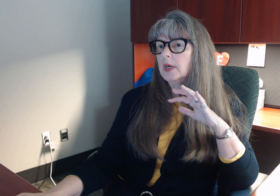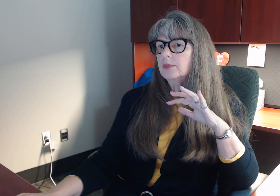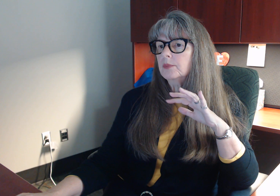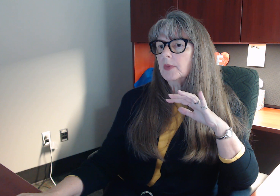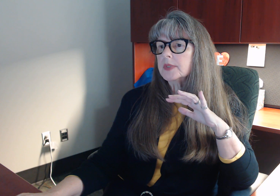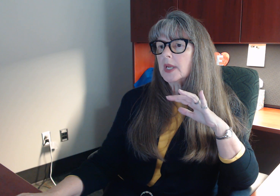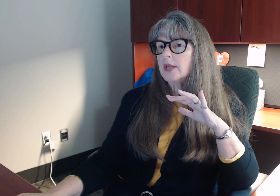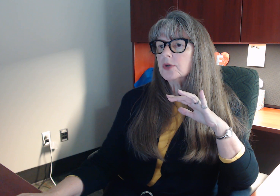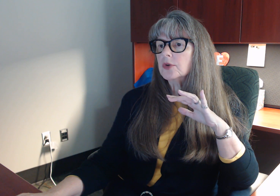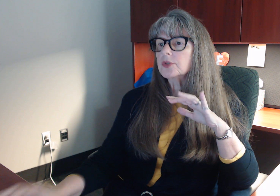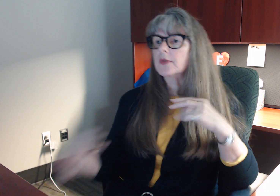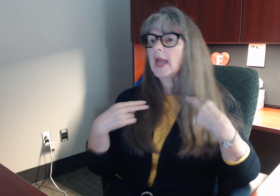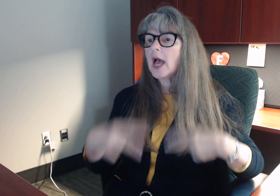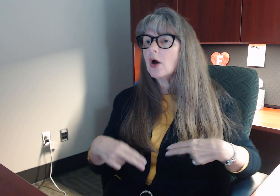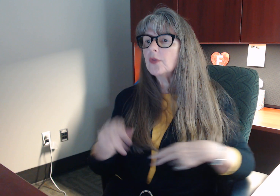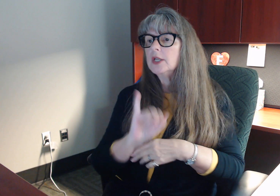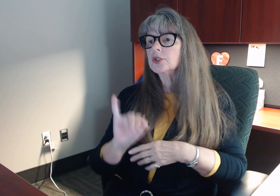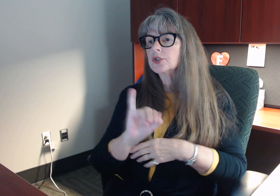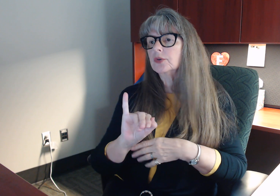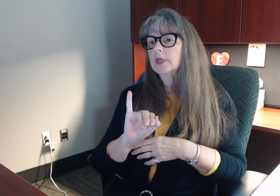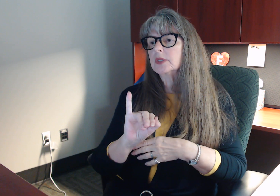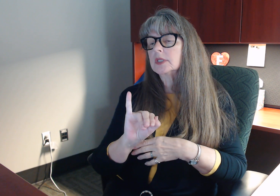Where was I at? 2/3 of the health insurance